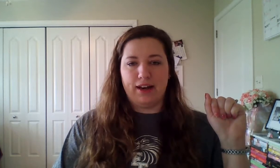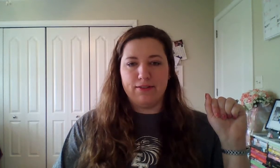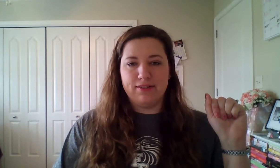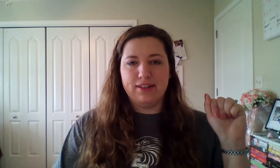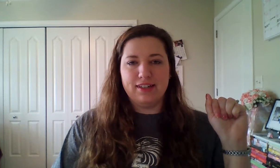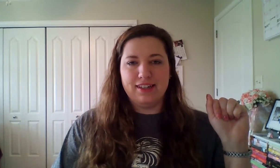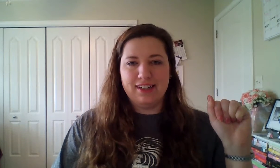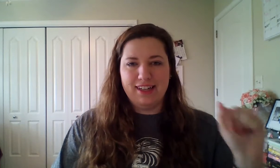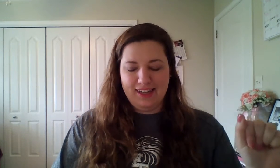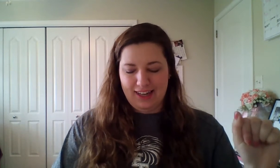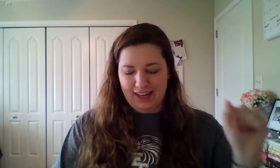have a.